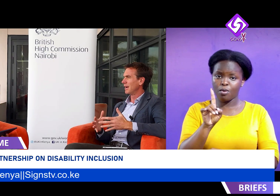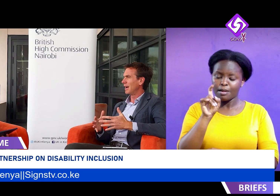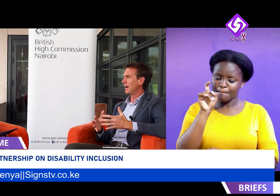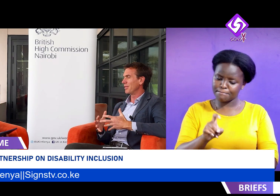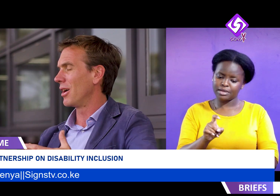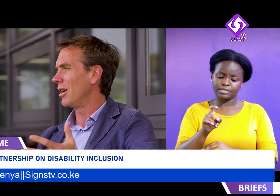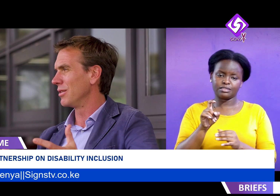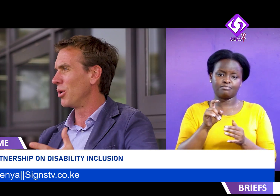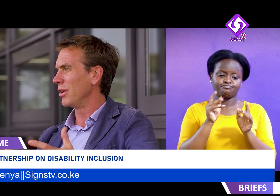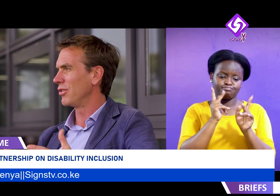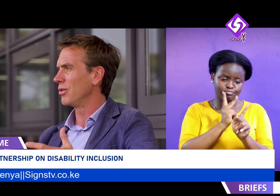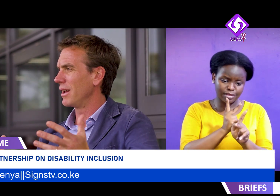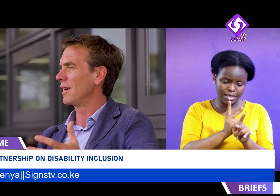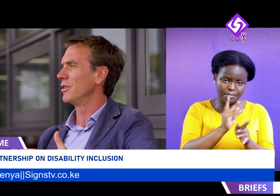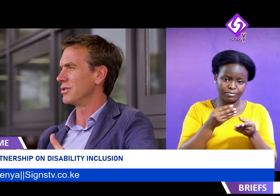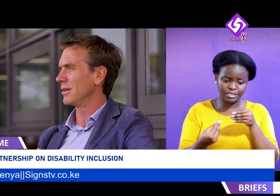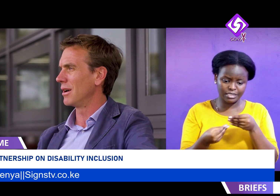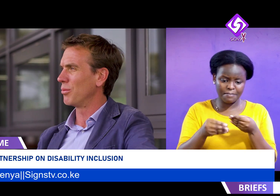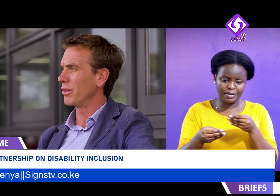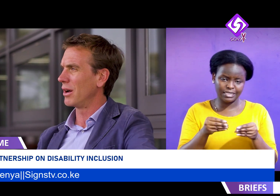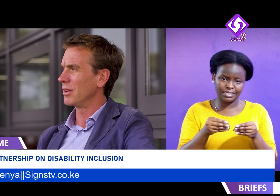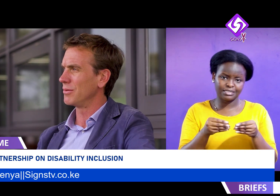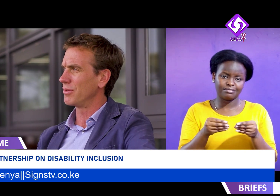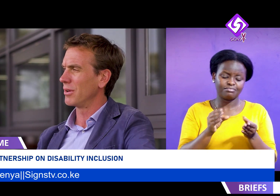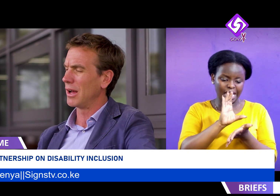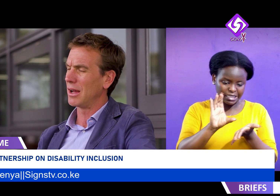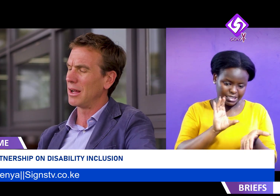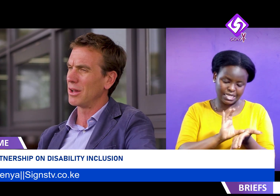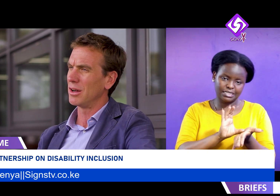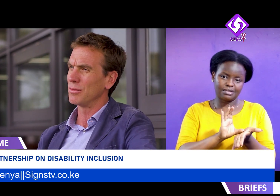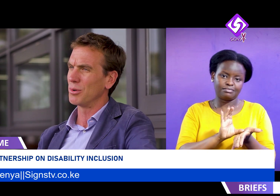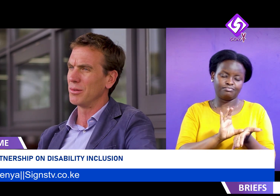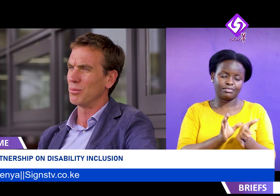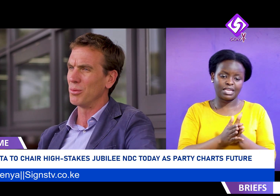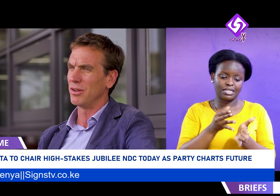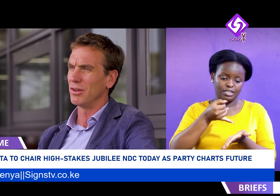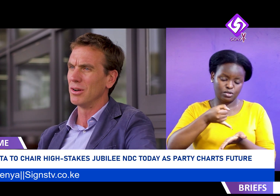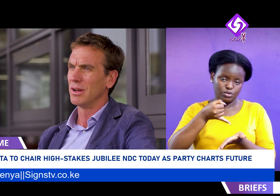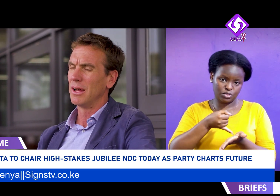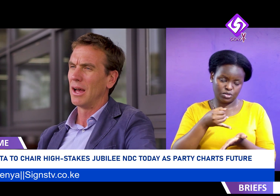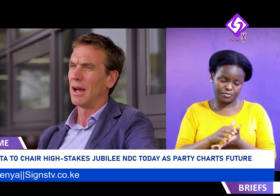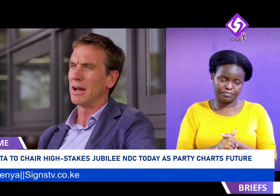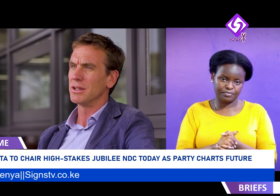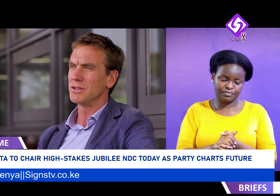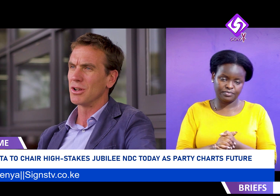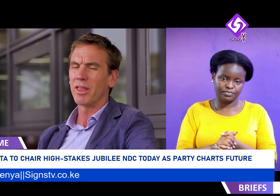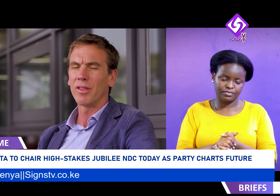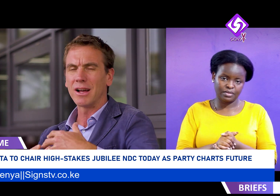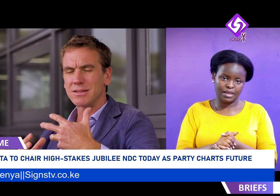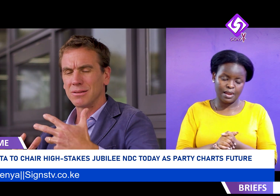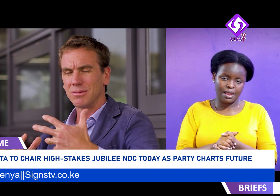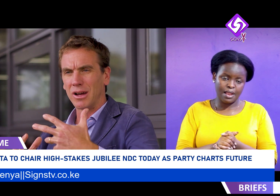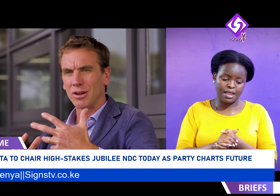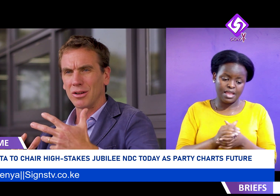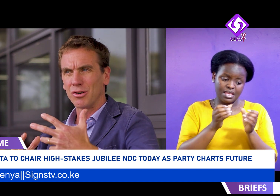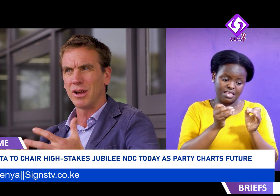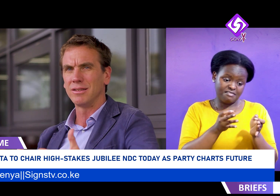disability at the heart of what we do, and inclusion at the heart of what we do. Yeah. So whether